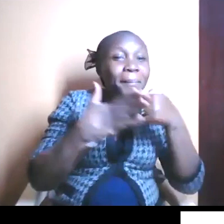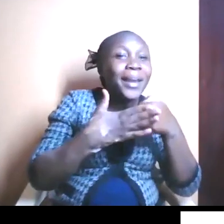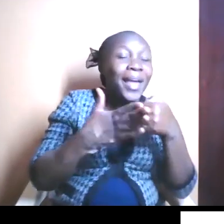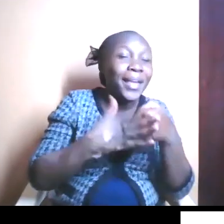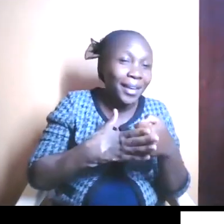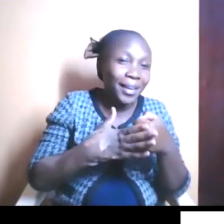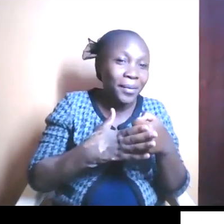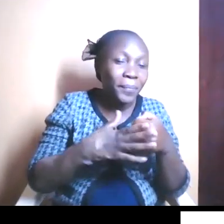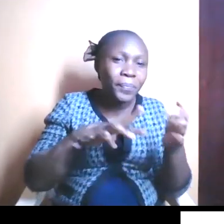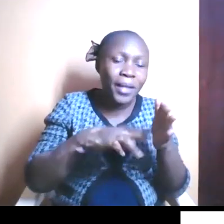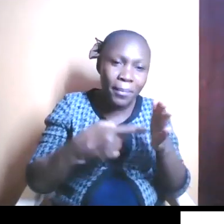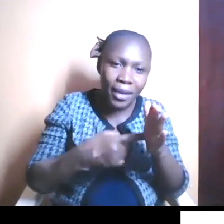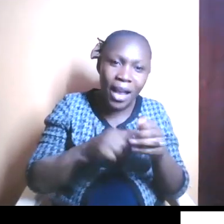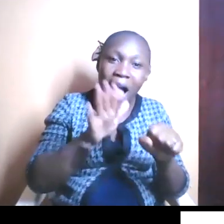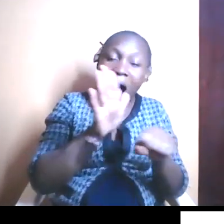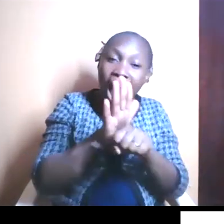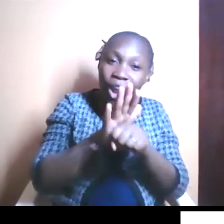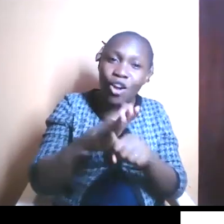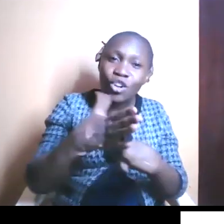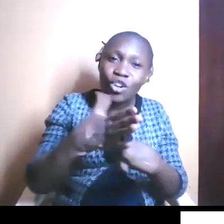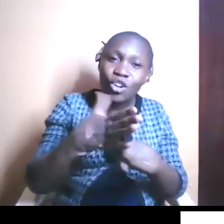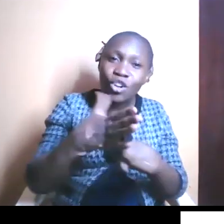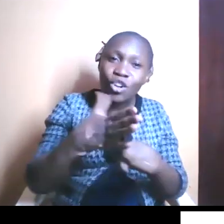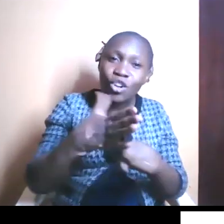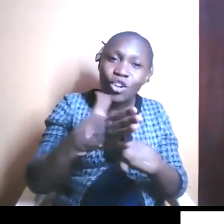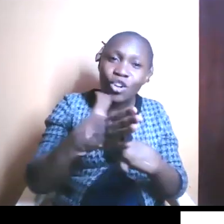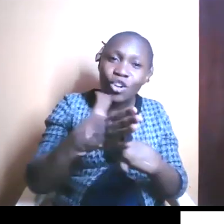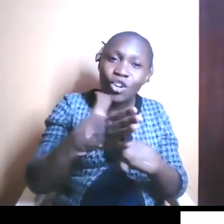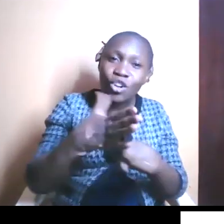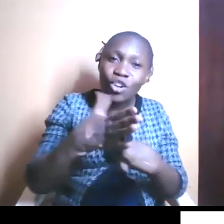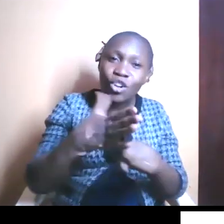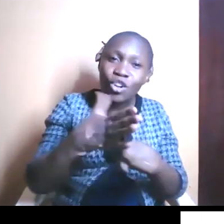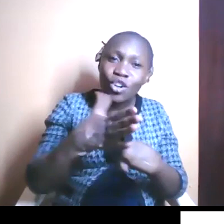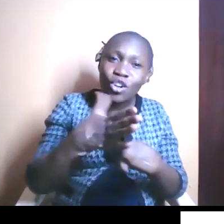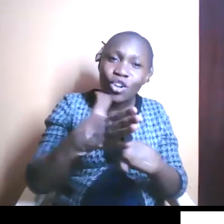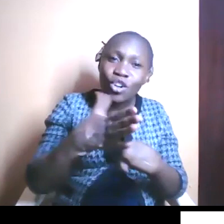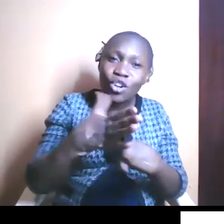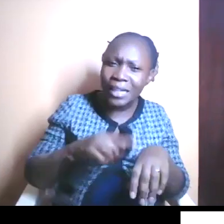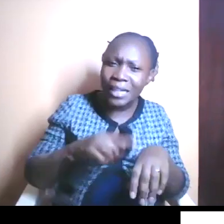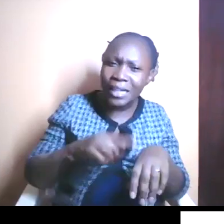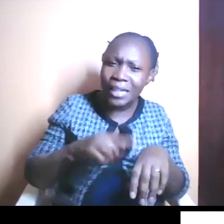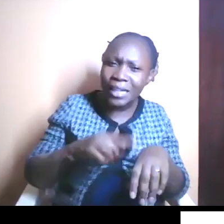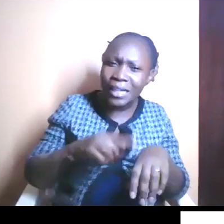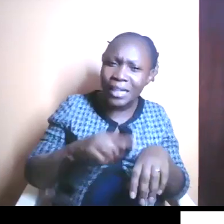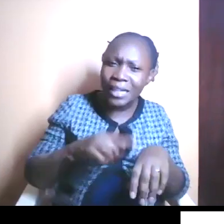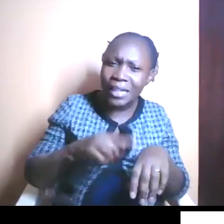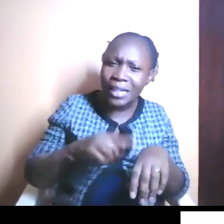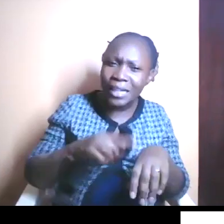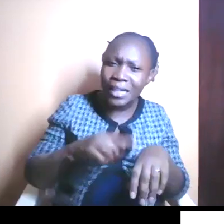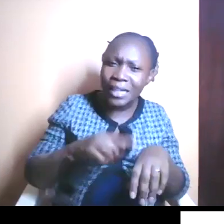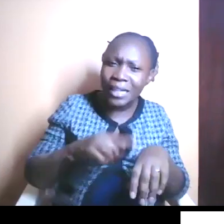lot of workers really have a hard time they're feeling in order to go to, and